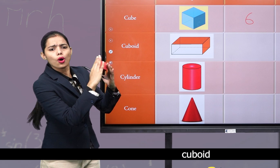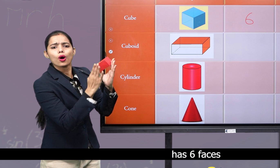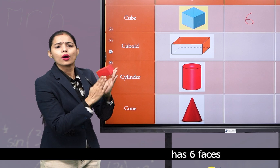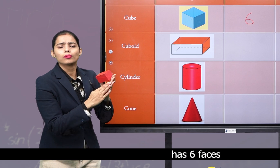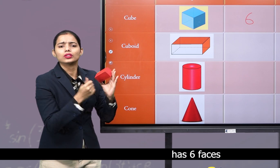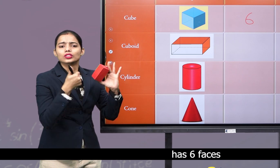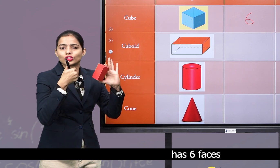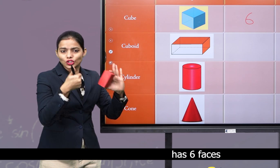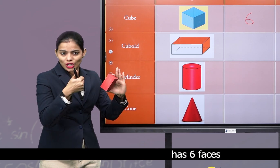Add 6 faces,